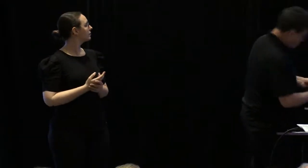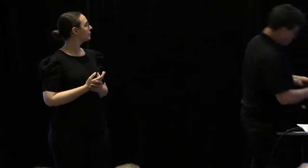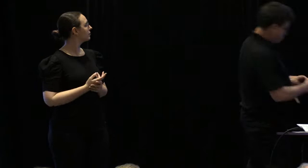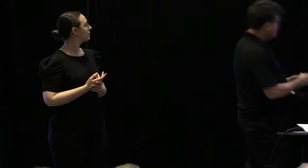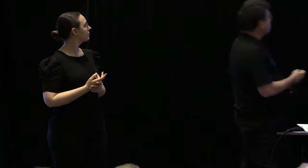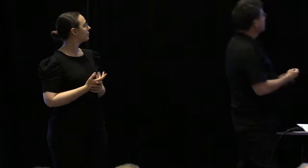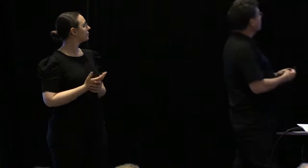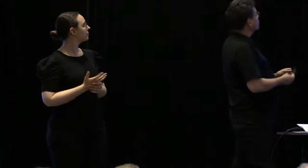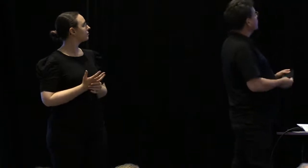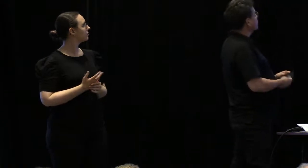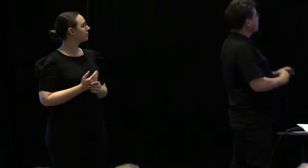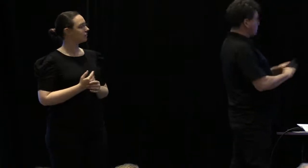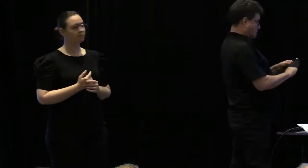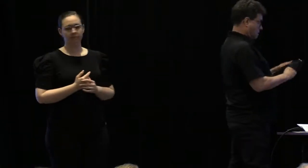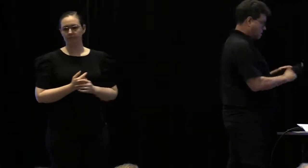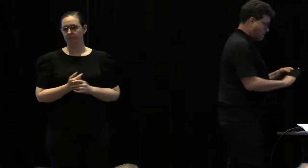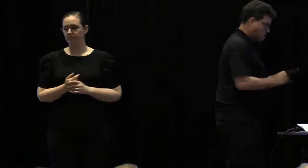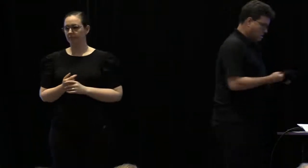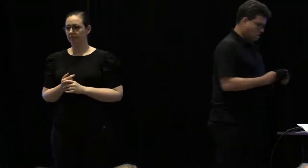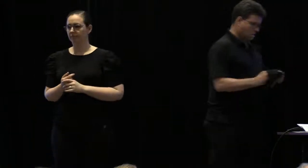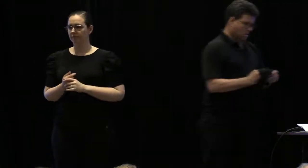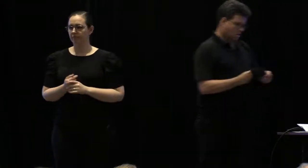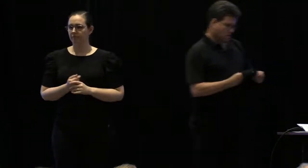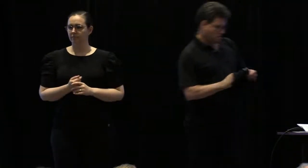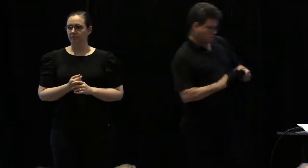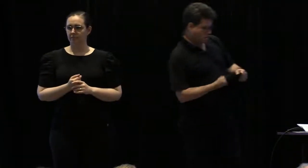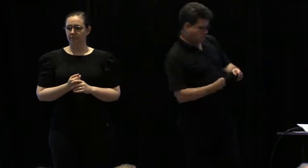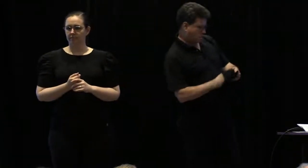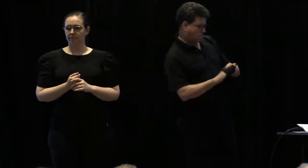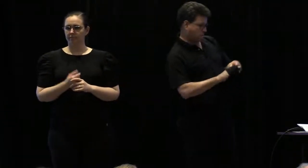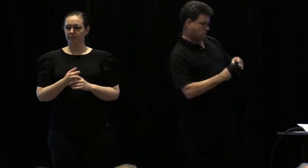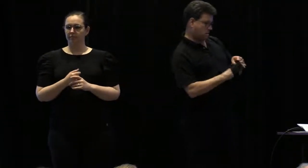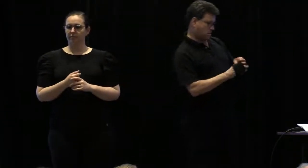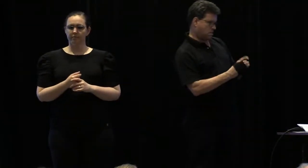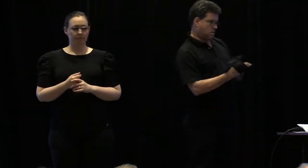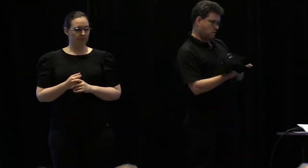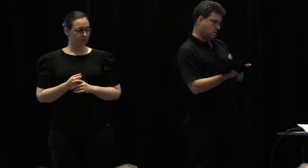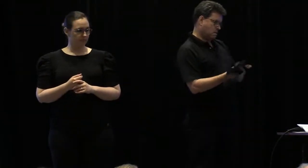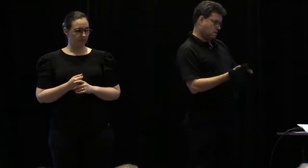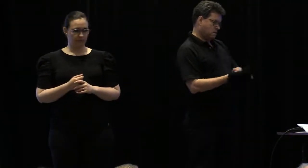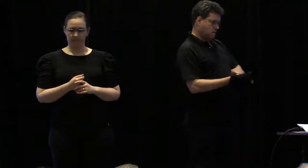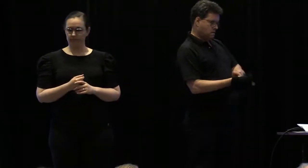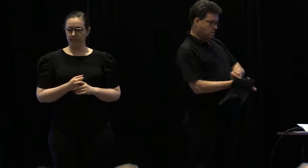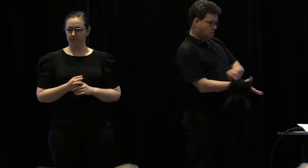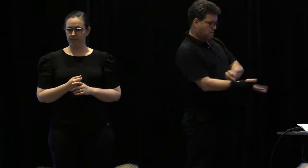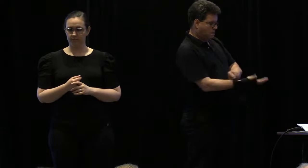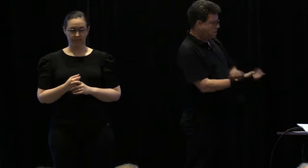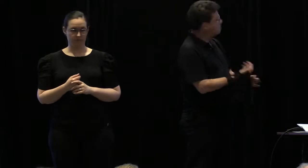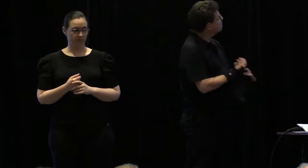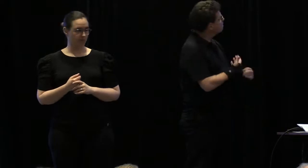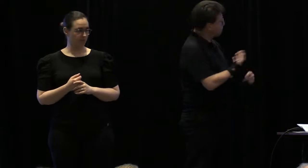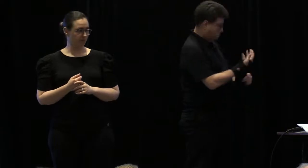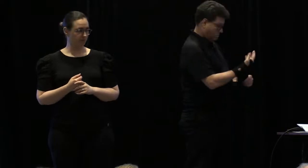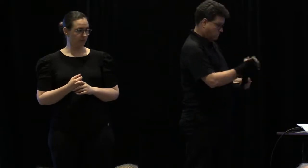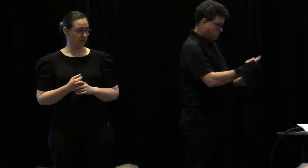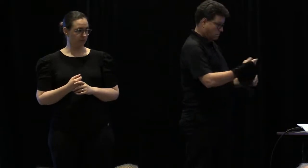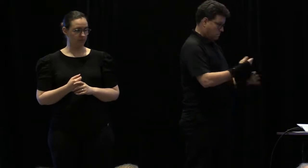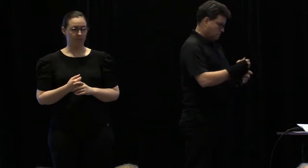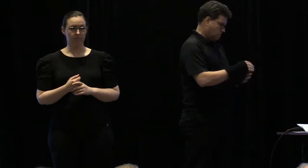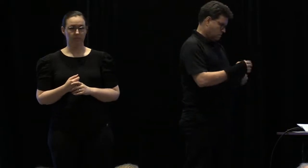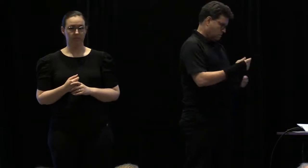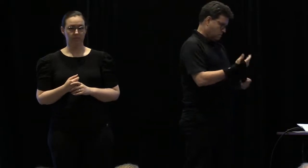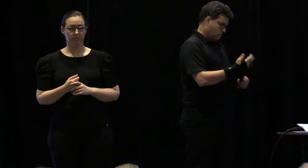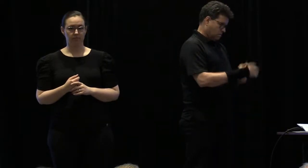Pardon the interpreter, Kelvin Smith. It reads, "My wife Susie and I would like to compliment so many of you